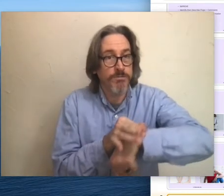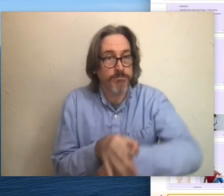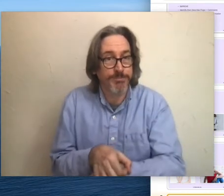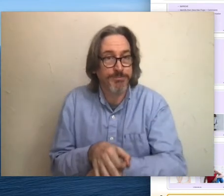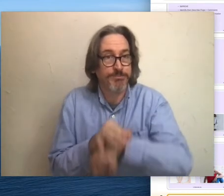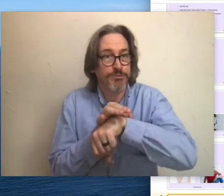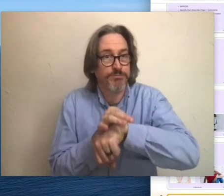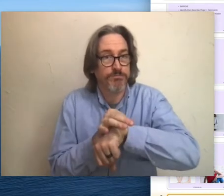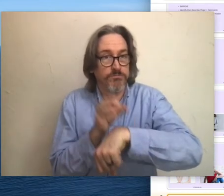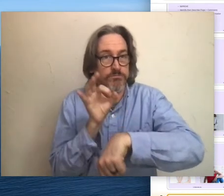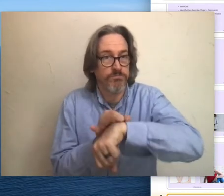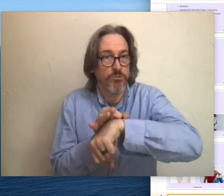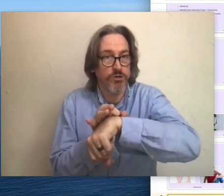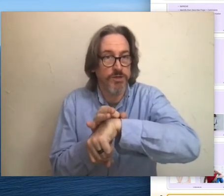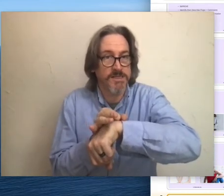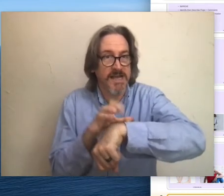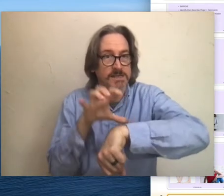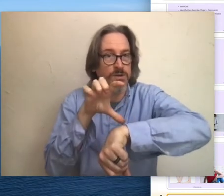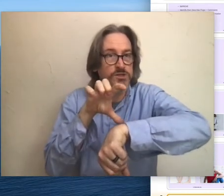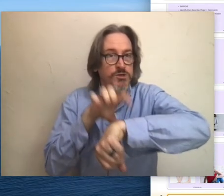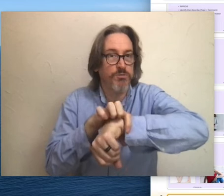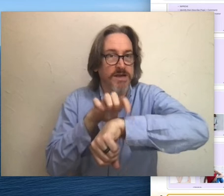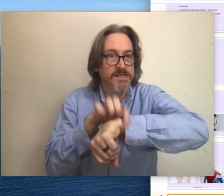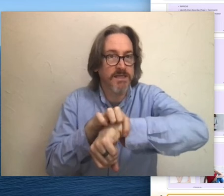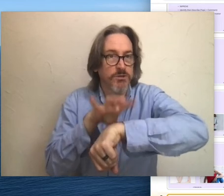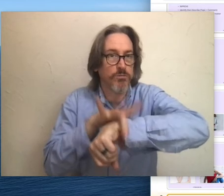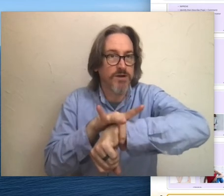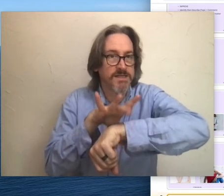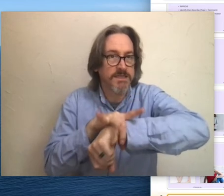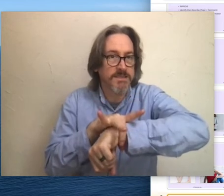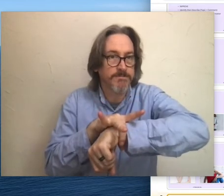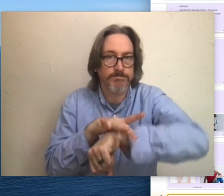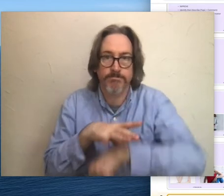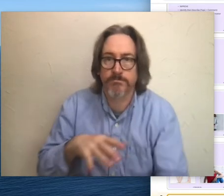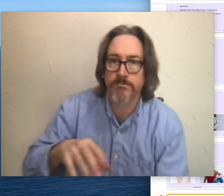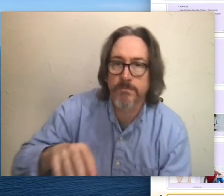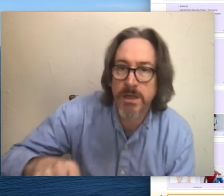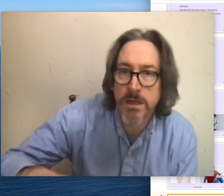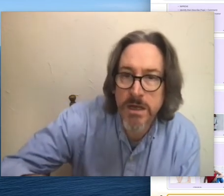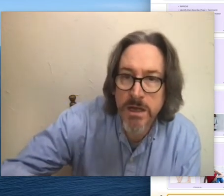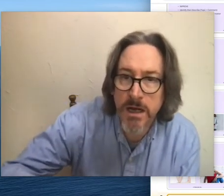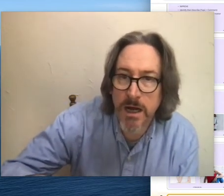Watch, we'll do this as opposed to bracelet or bracelet.